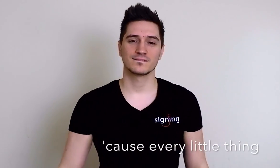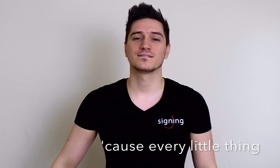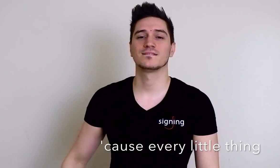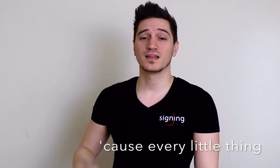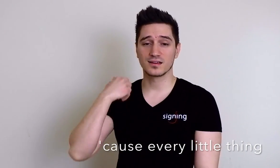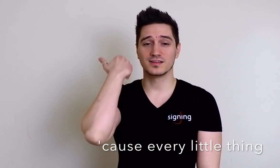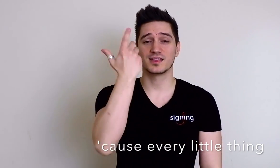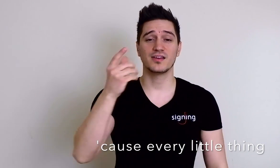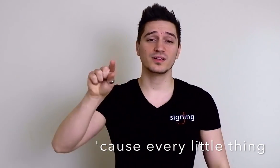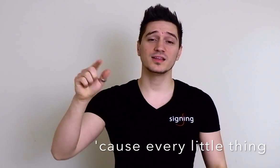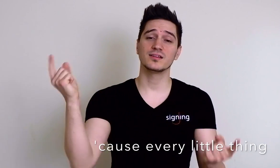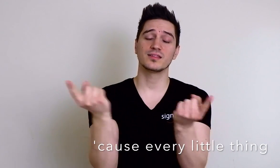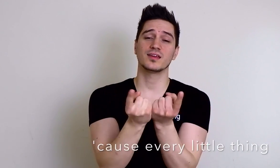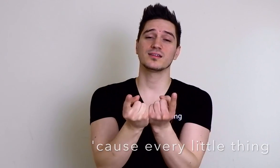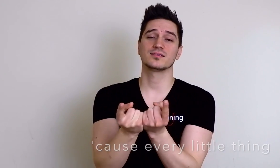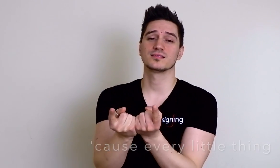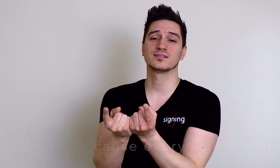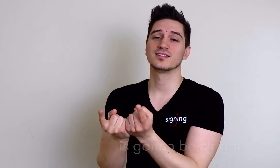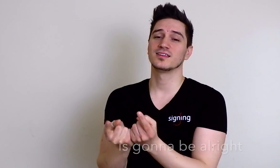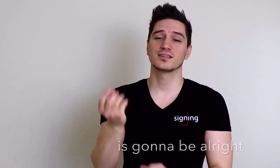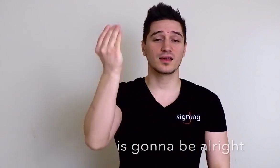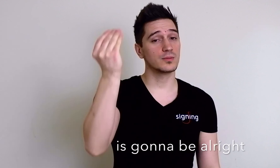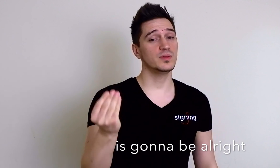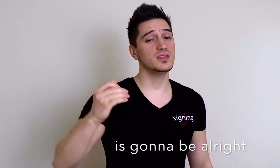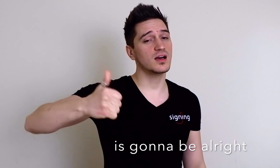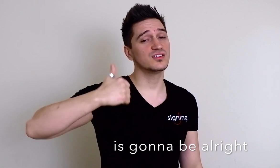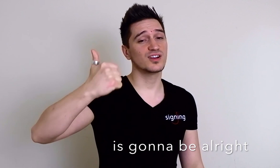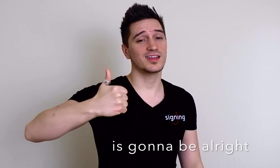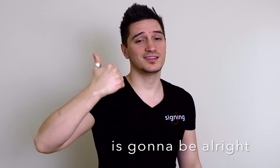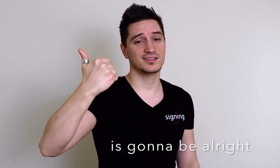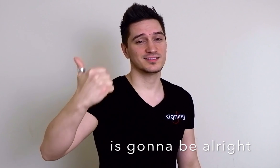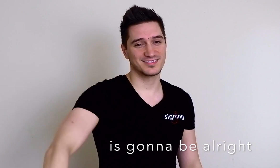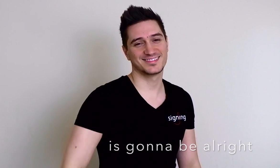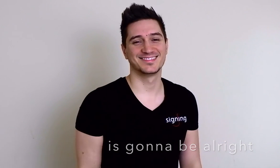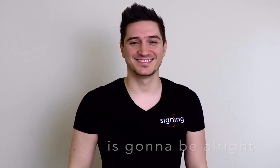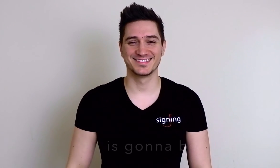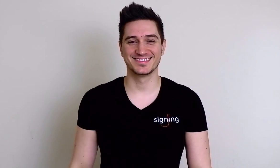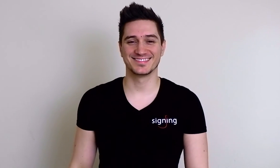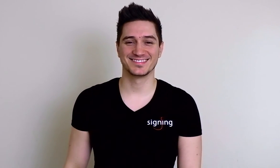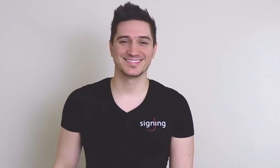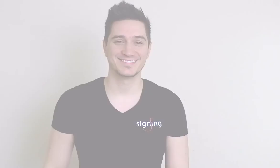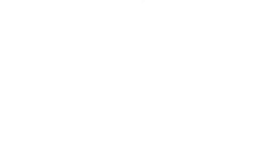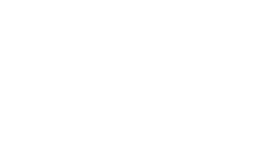every little thing gonna be alright In the real